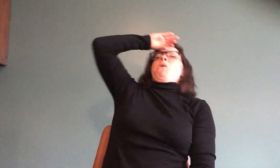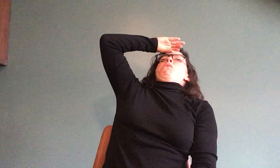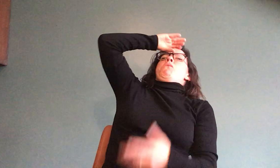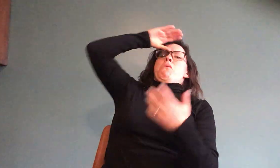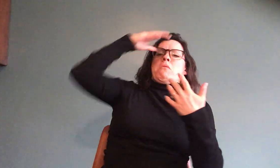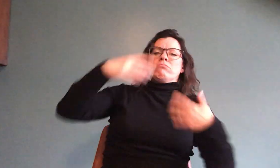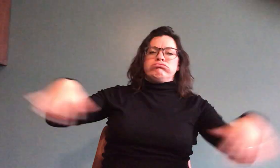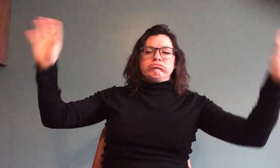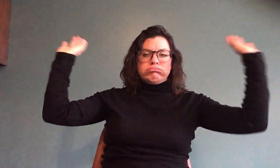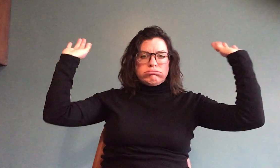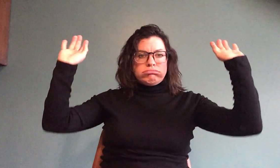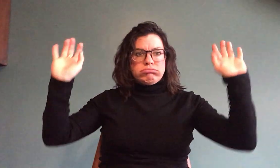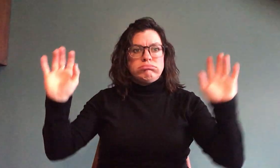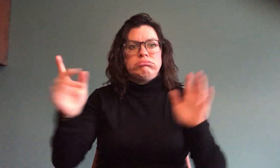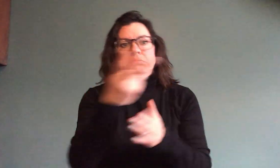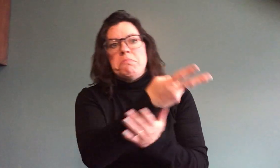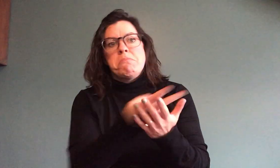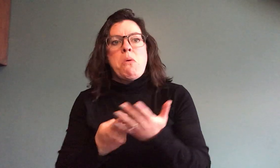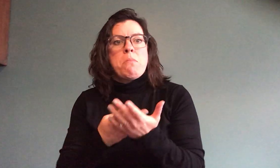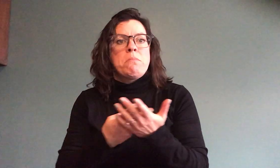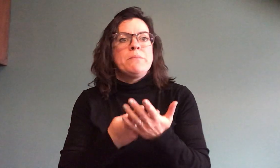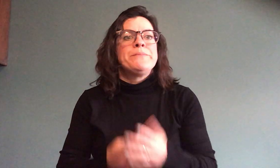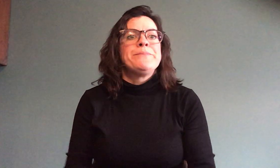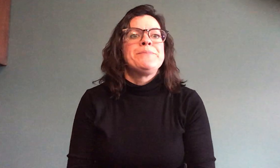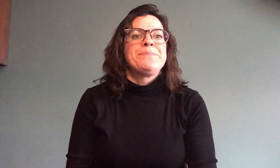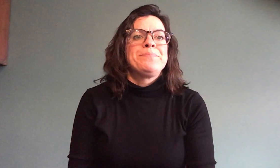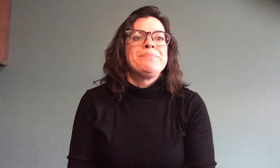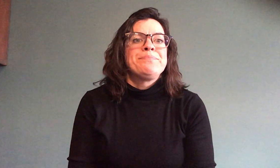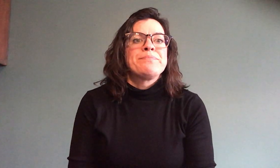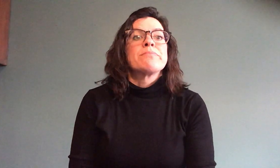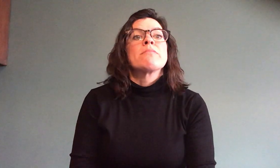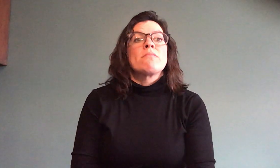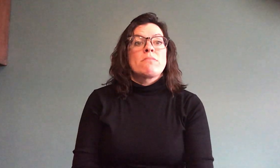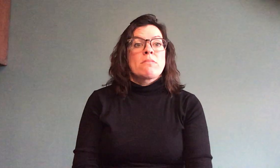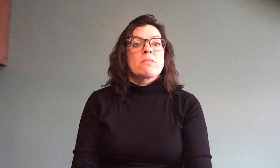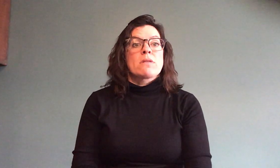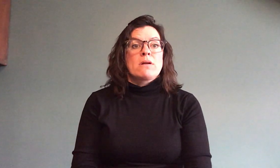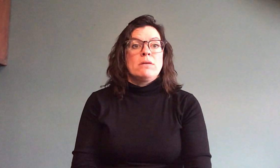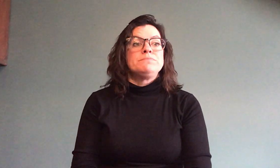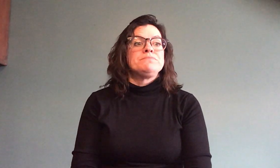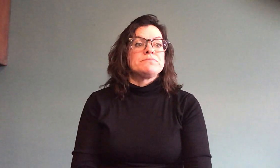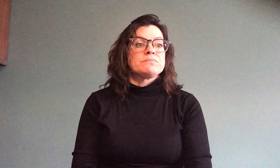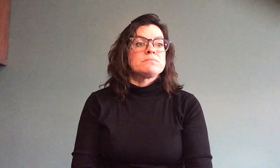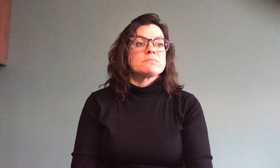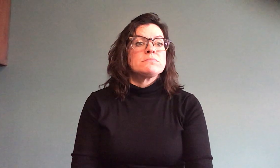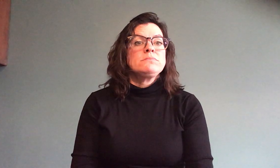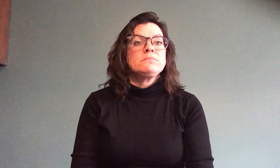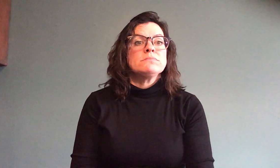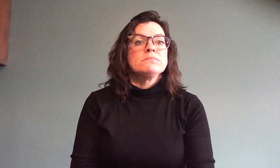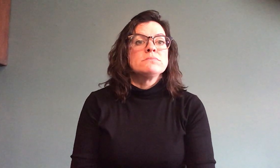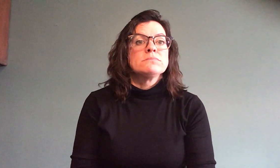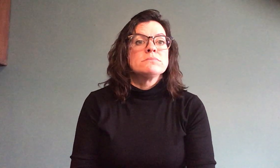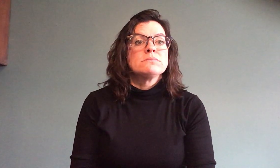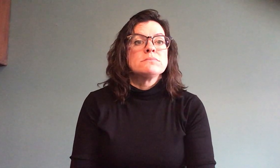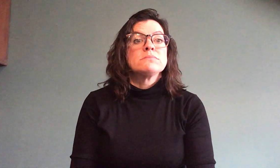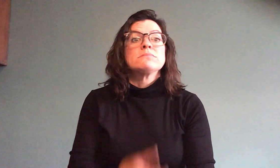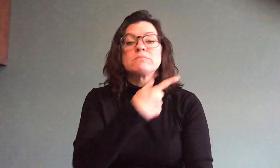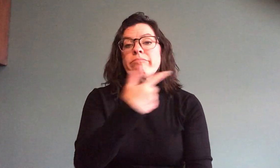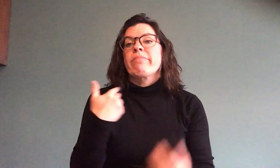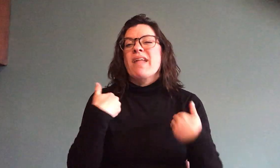this crane, the piece that's on the truck, it turned around. See these here? These are all lined up. Yes. But